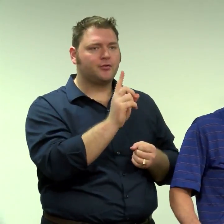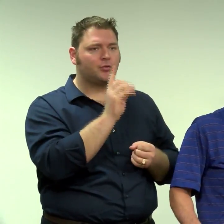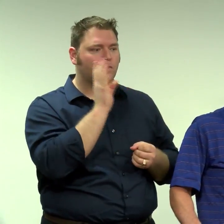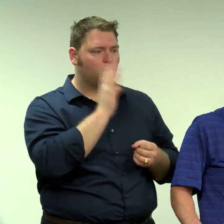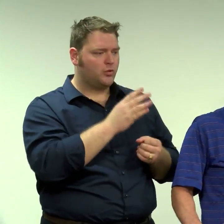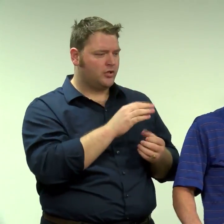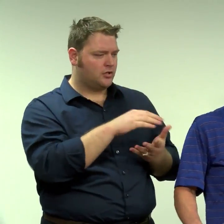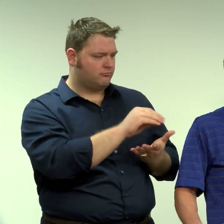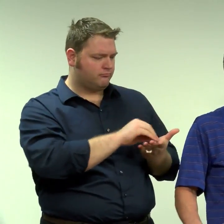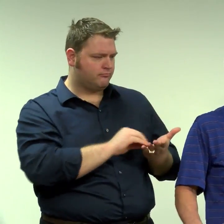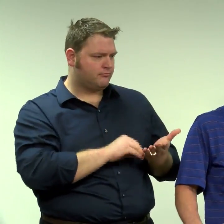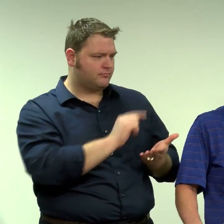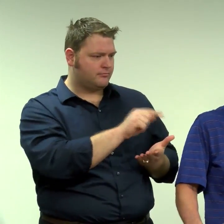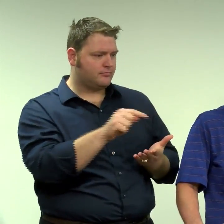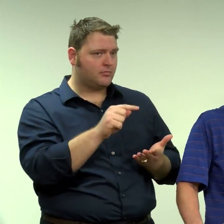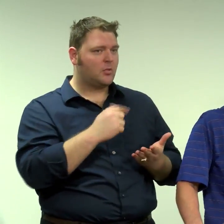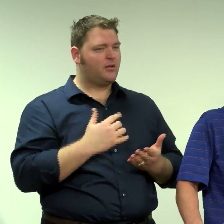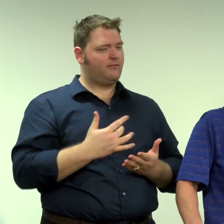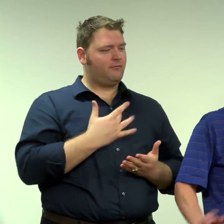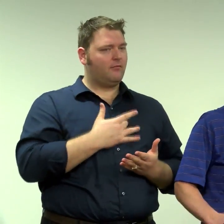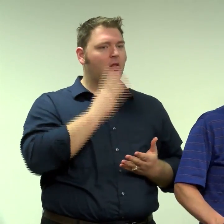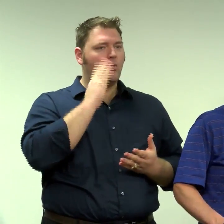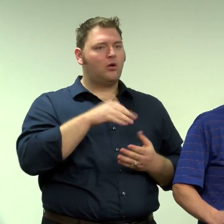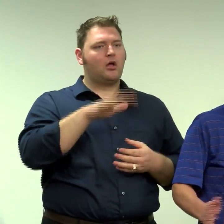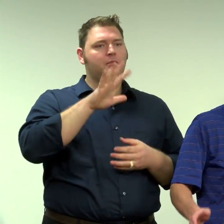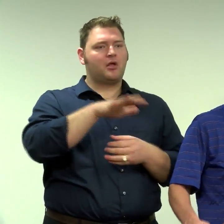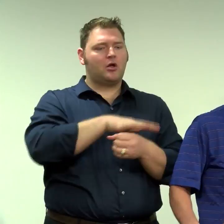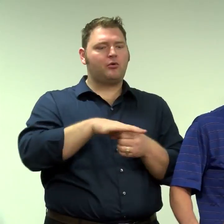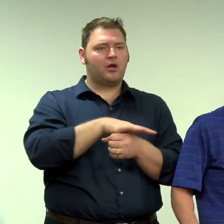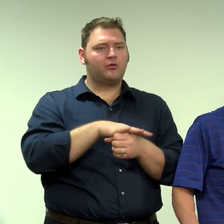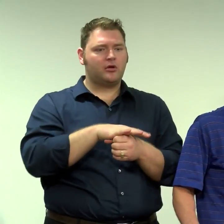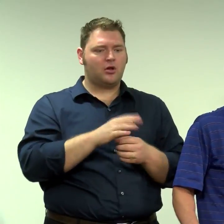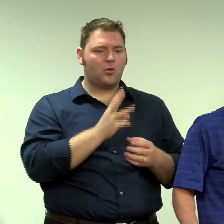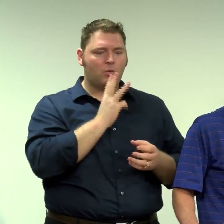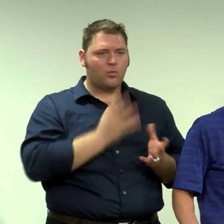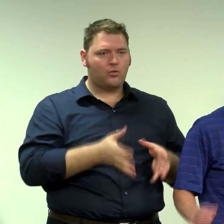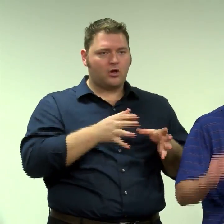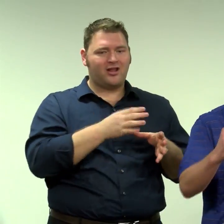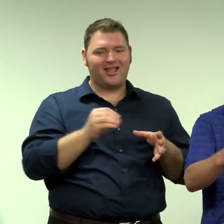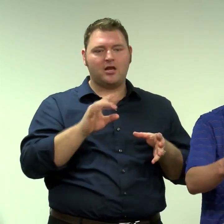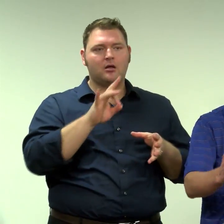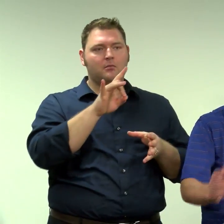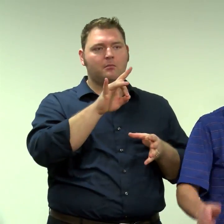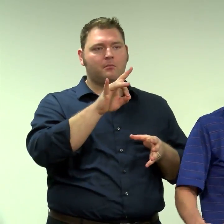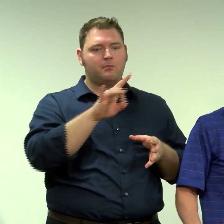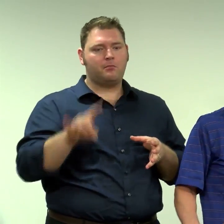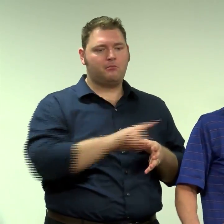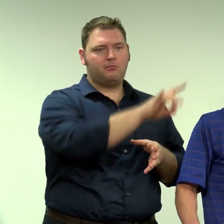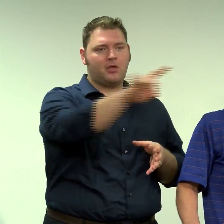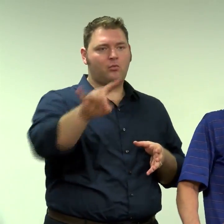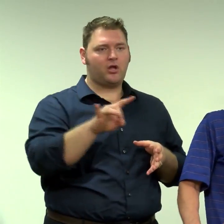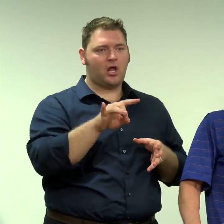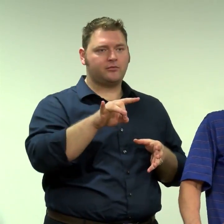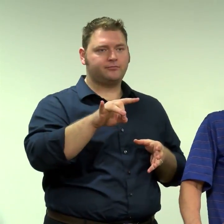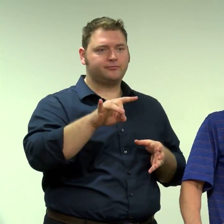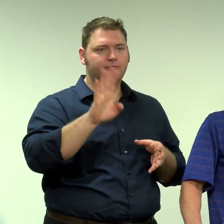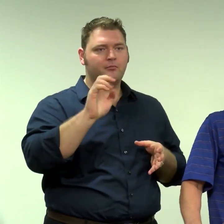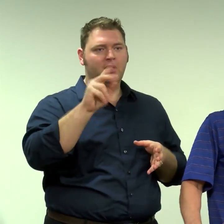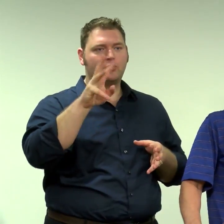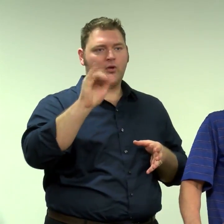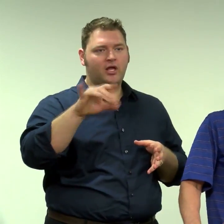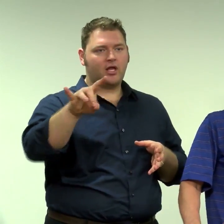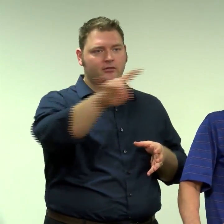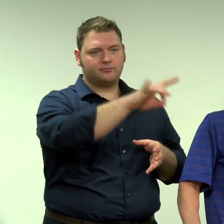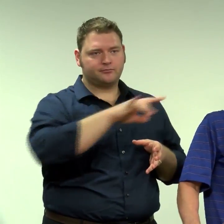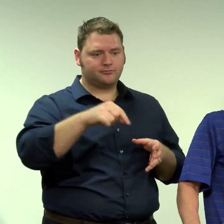areas just west of Beltway 8 between the Reservoir and Beltway 8. And the north side would be Tanner and the south side would